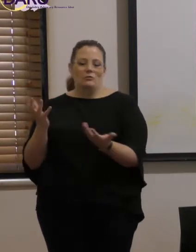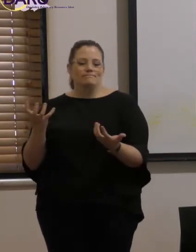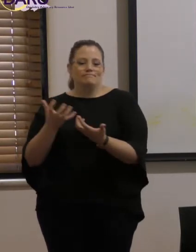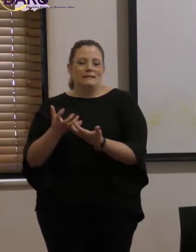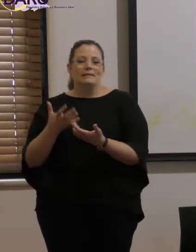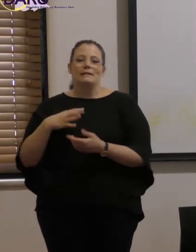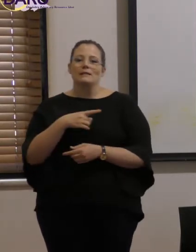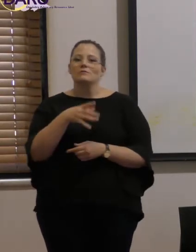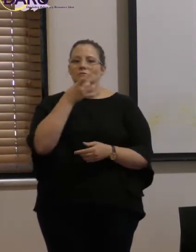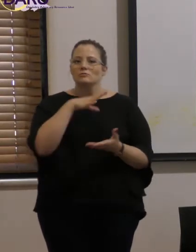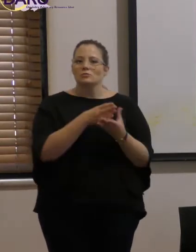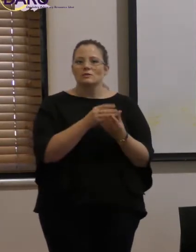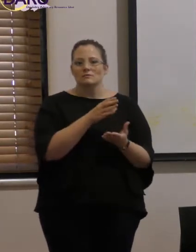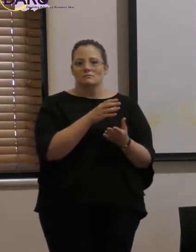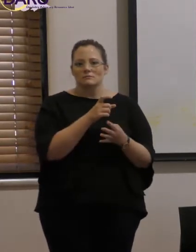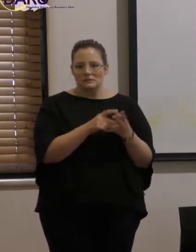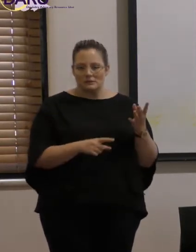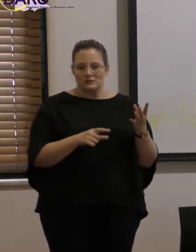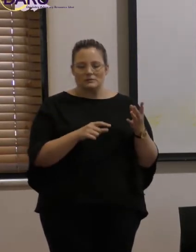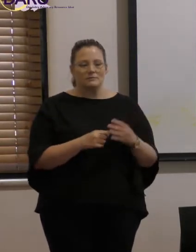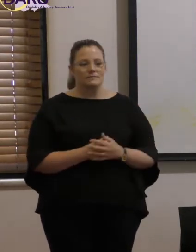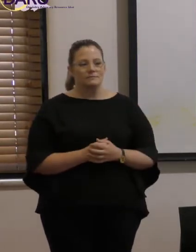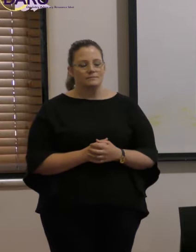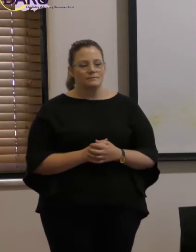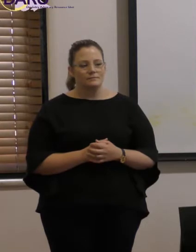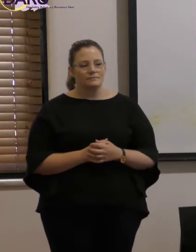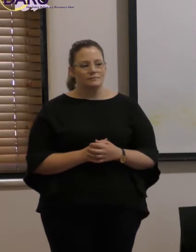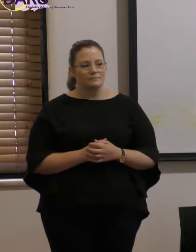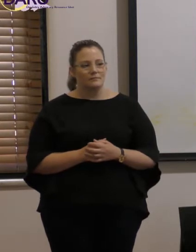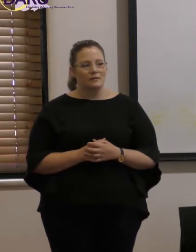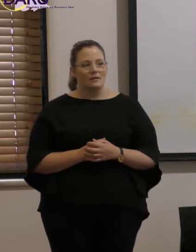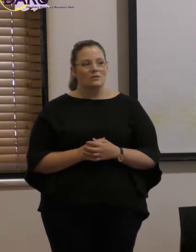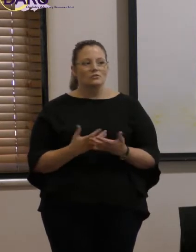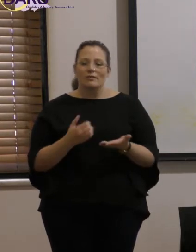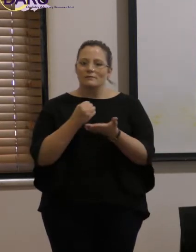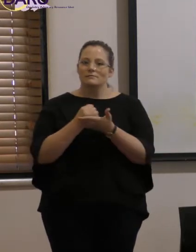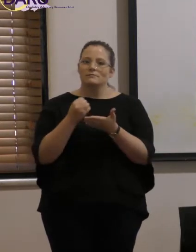the statistics, the formal statistics are limited.